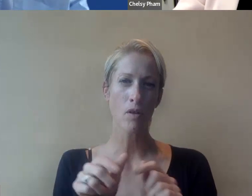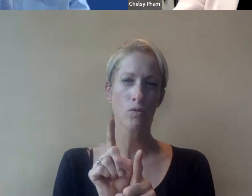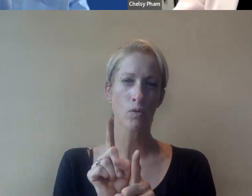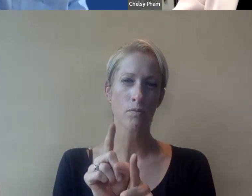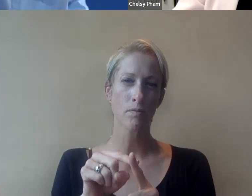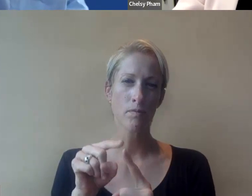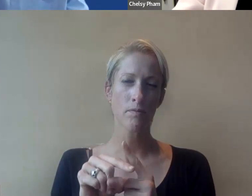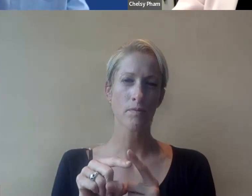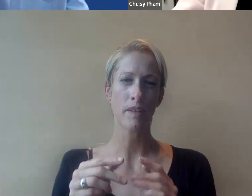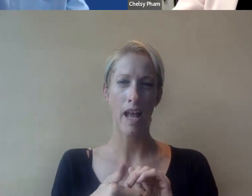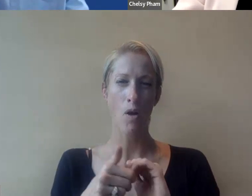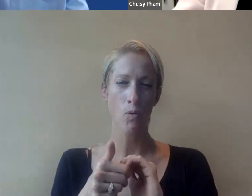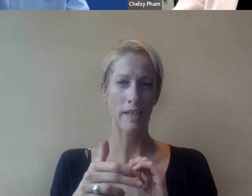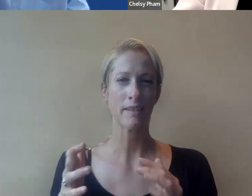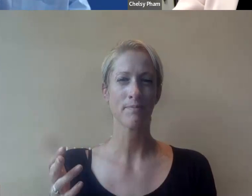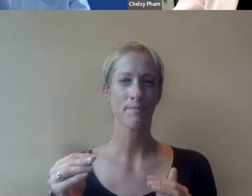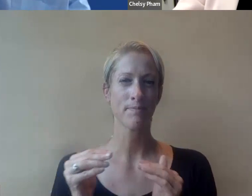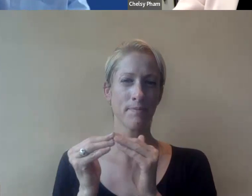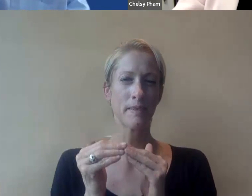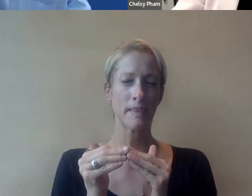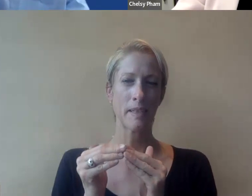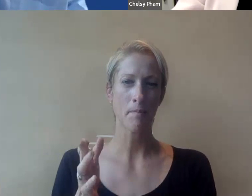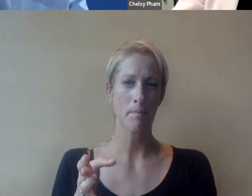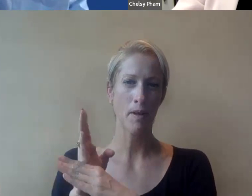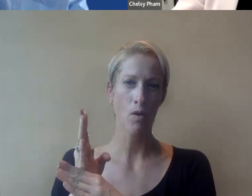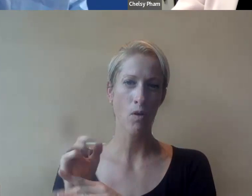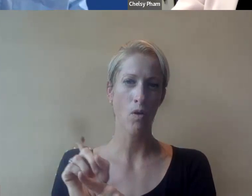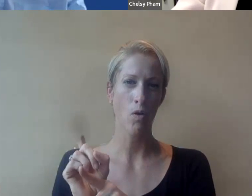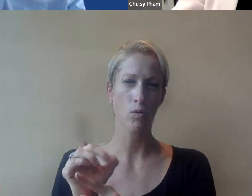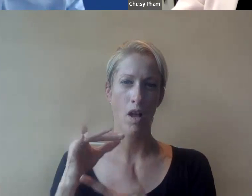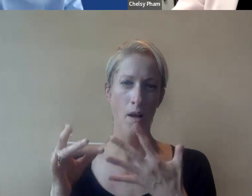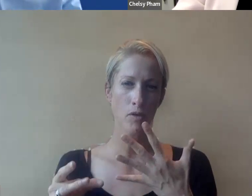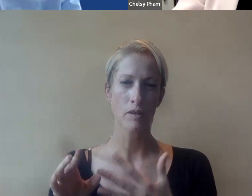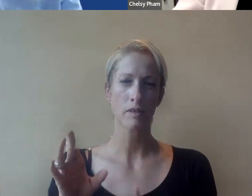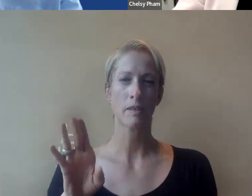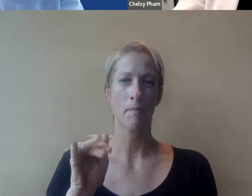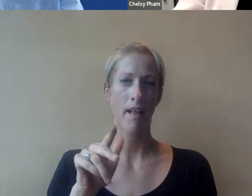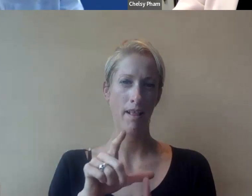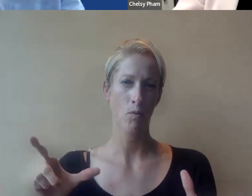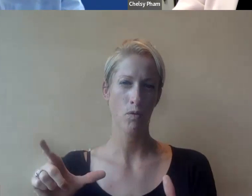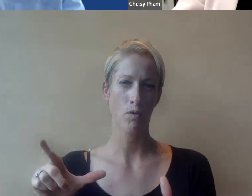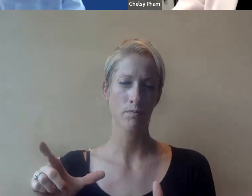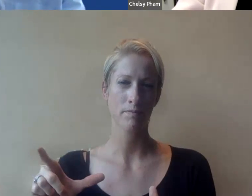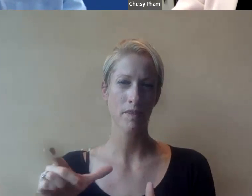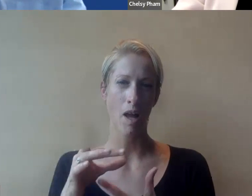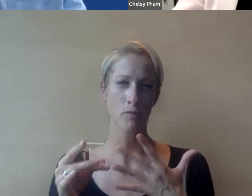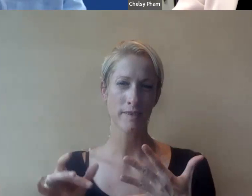equity physical barriers, but solving it with digital options and bilingual options. And so I think that's